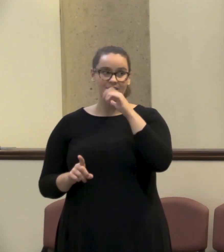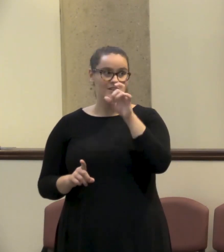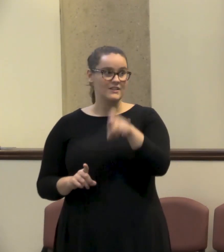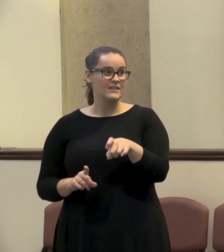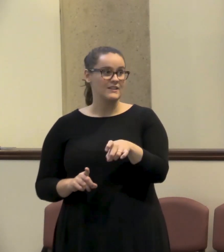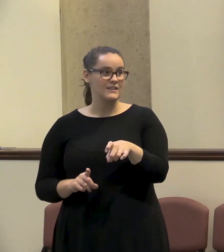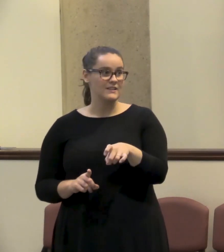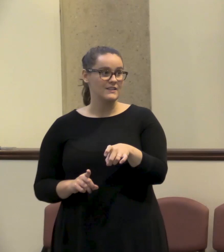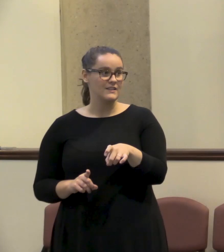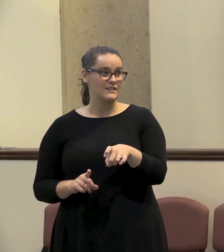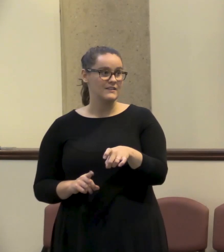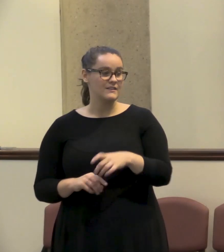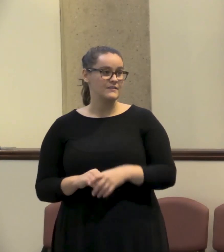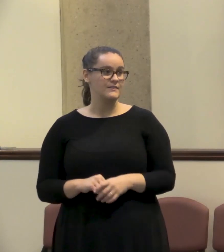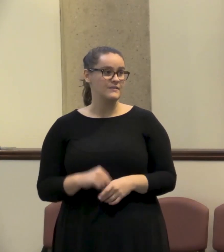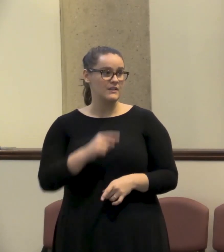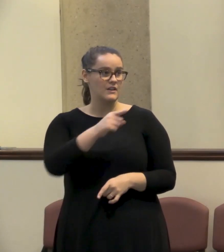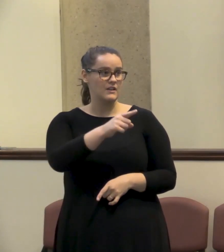So I hope.